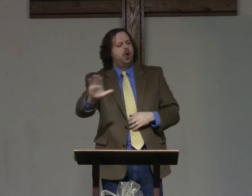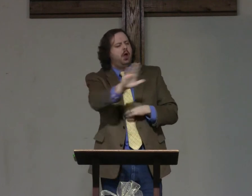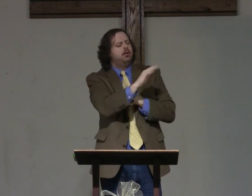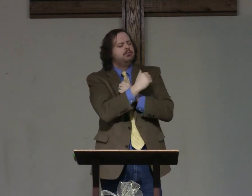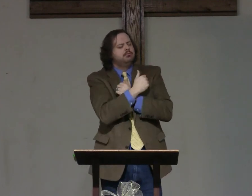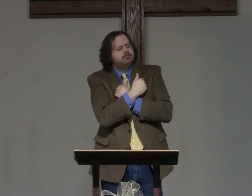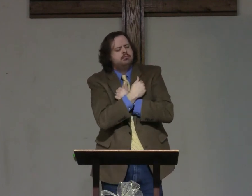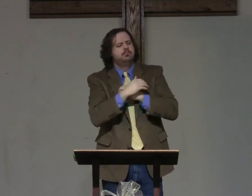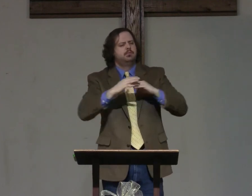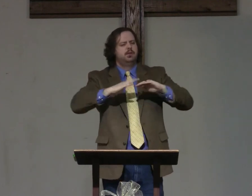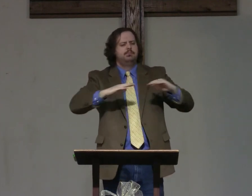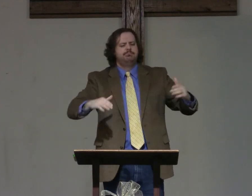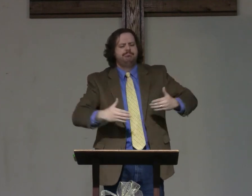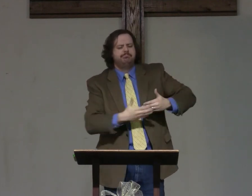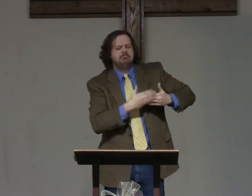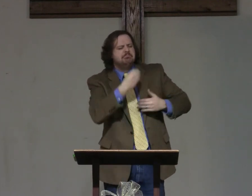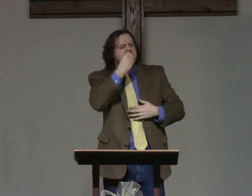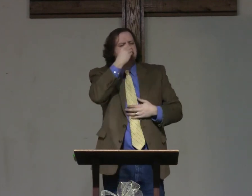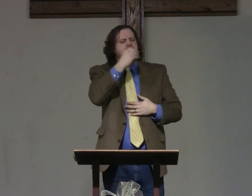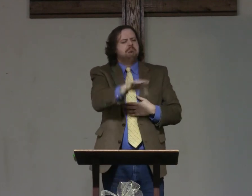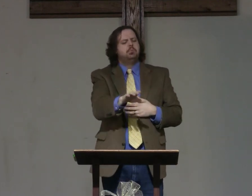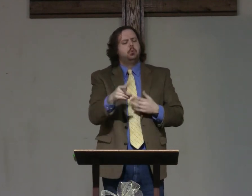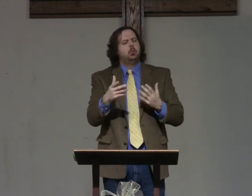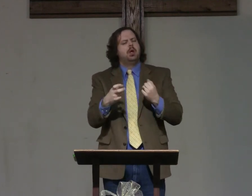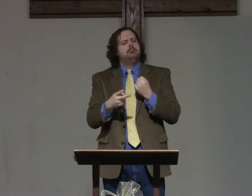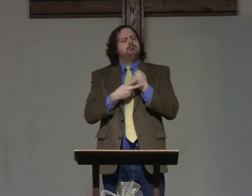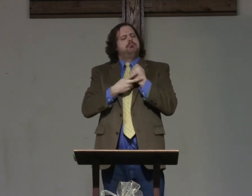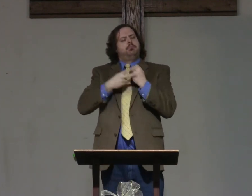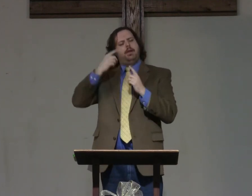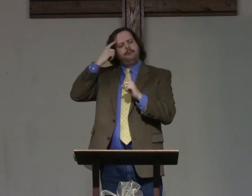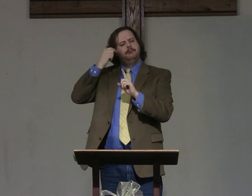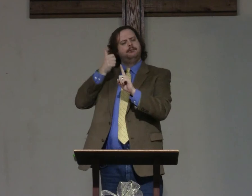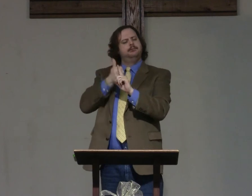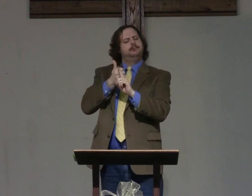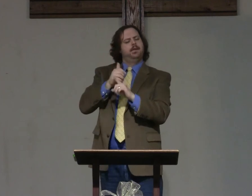The Pharaoh didn't care how much they loved their children. He wanted to